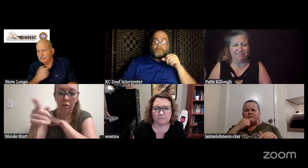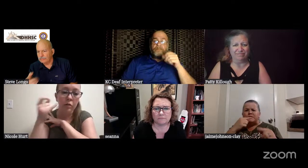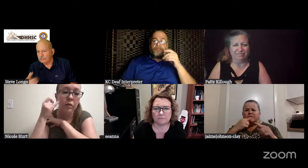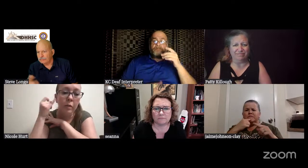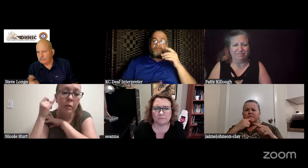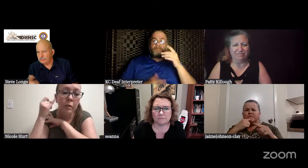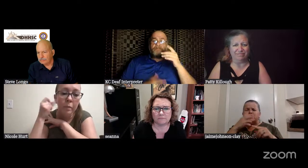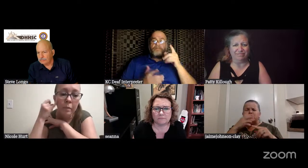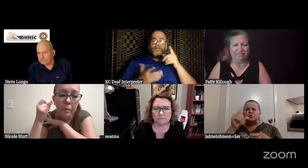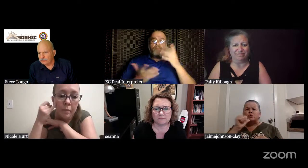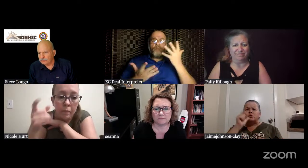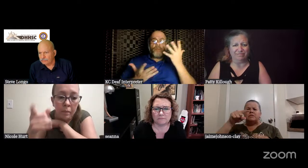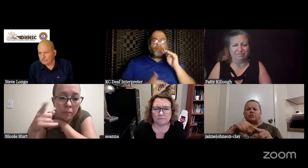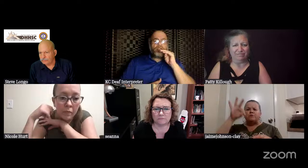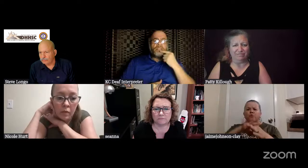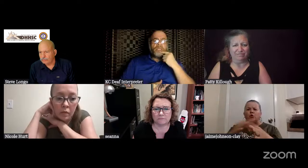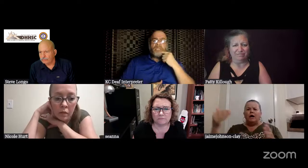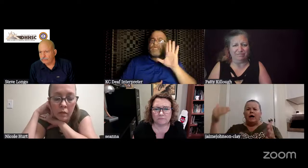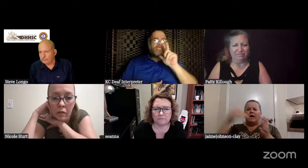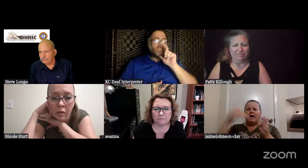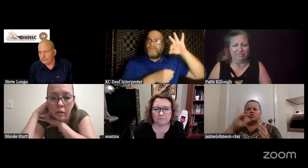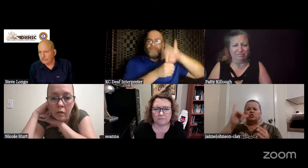Jamie, yes.